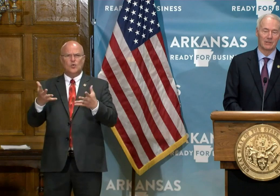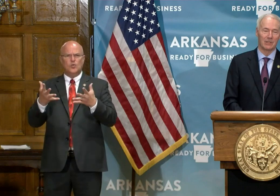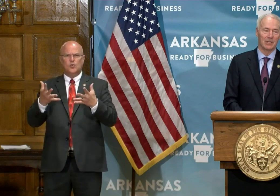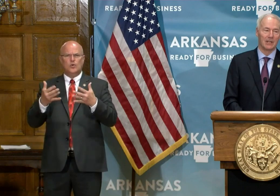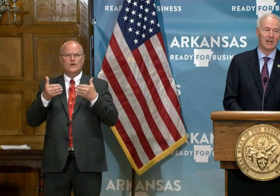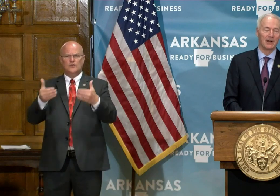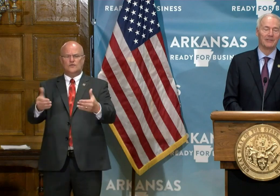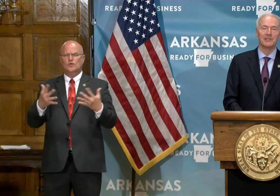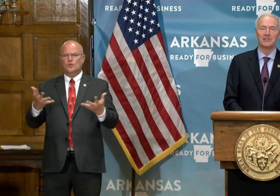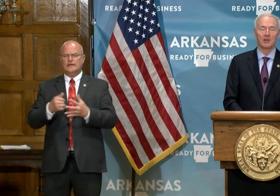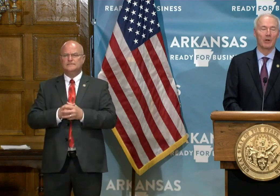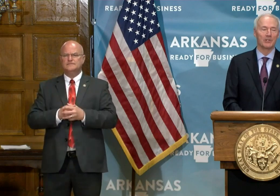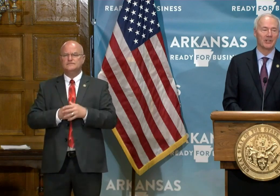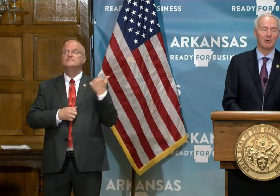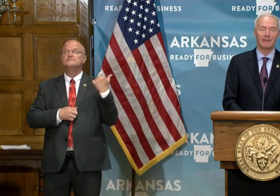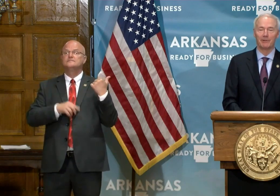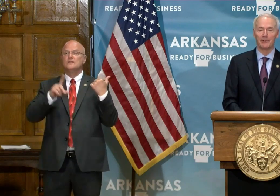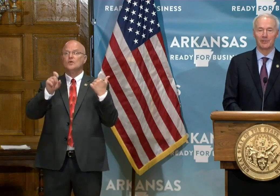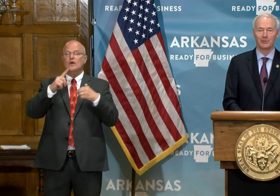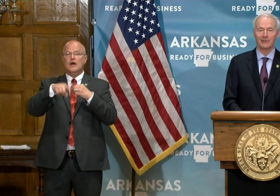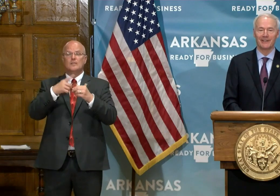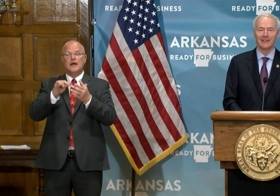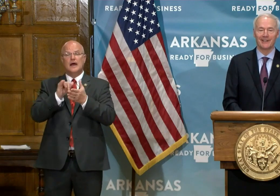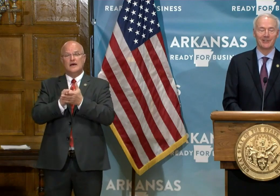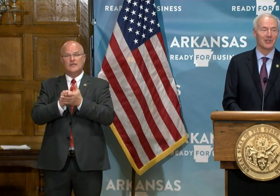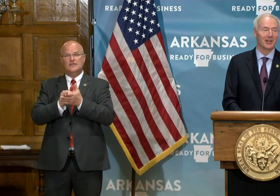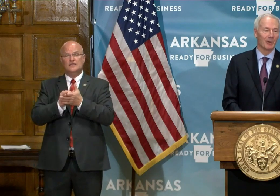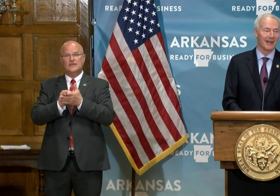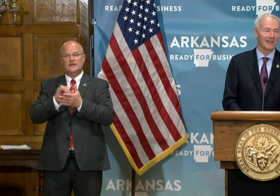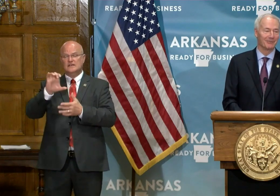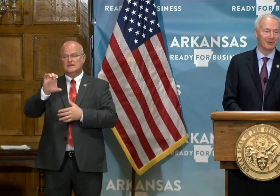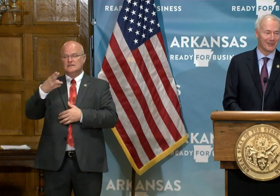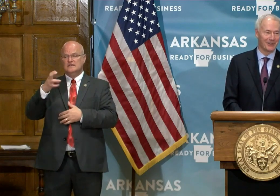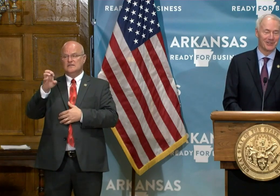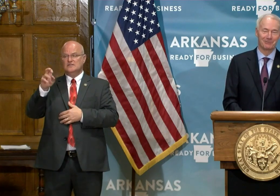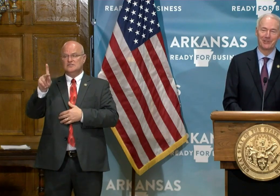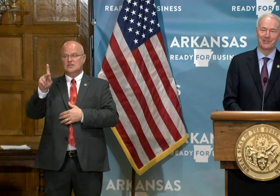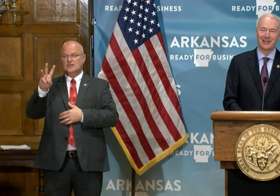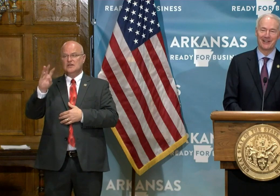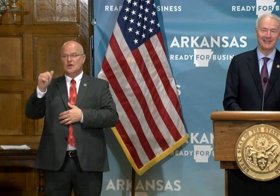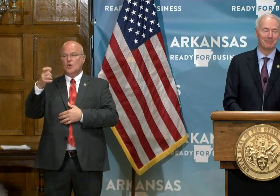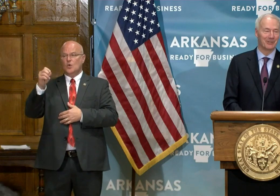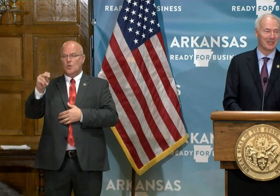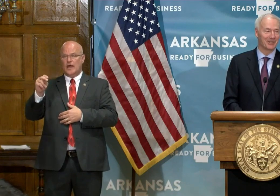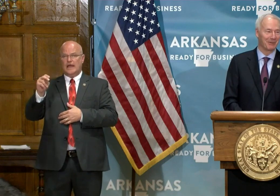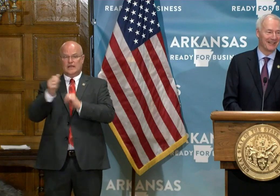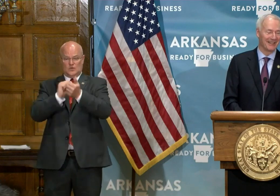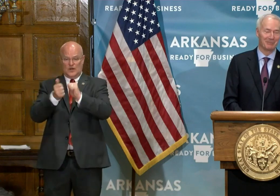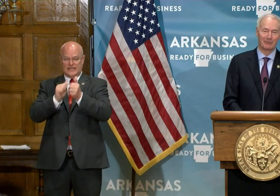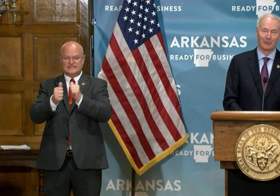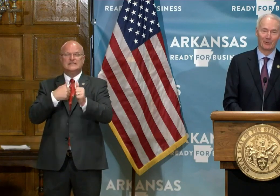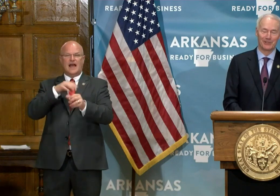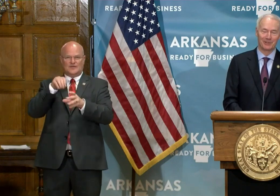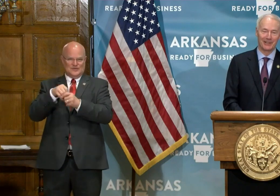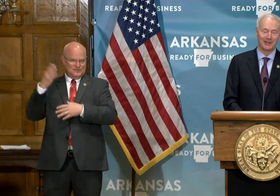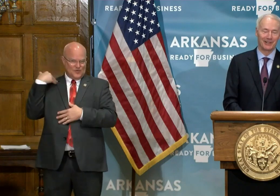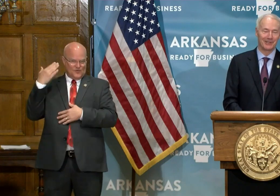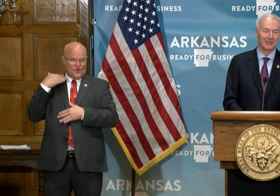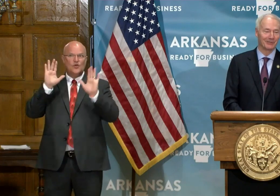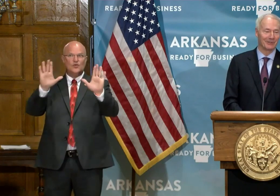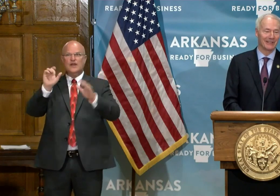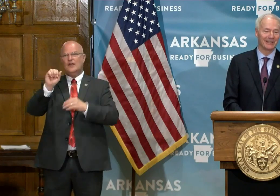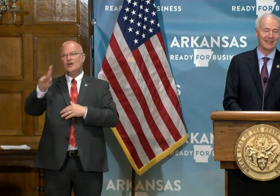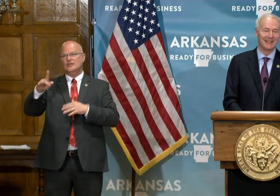forward? All right, this is a question in reference to the chuck wagon races, which I have participated in before. It's a